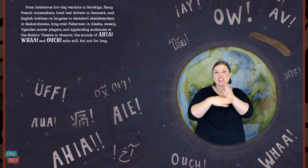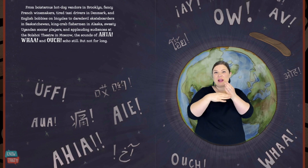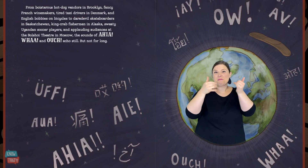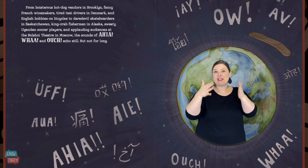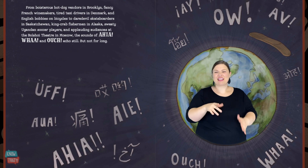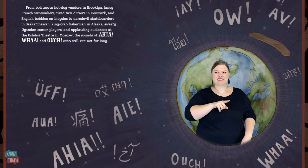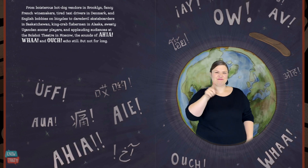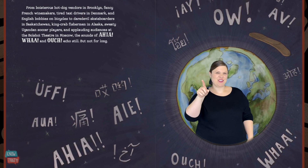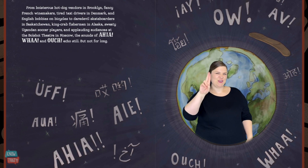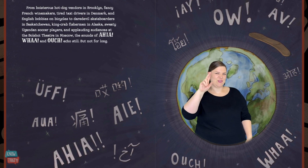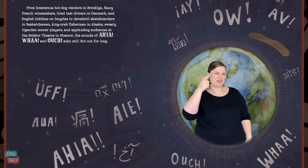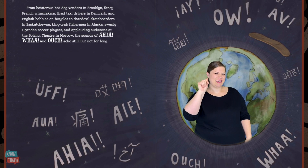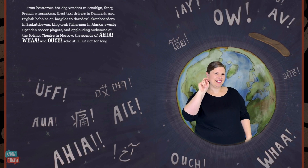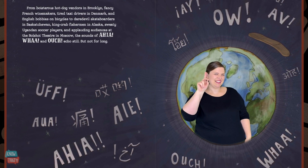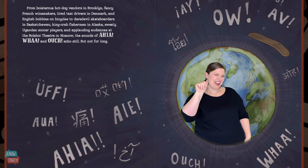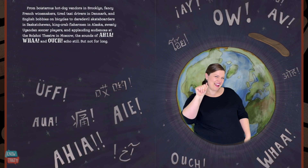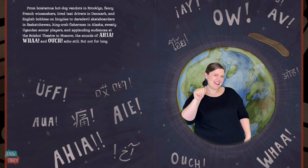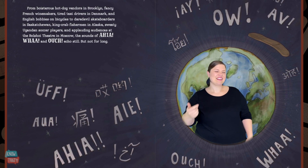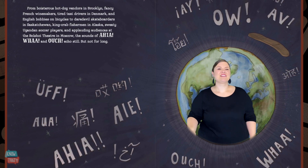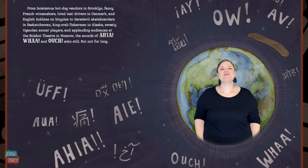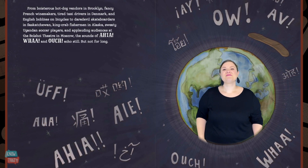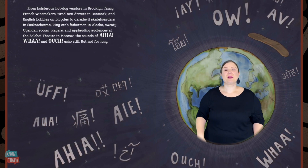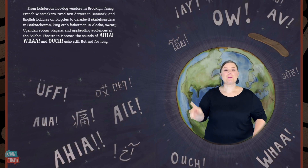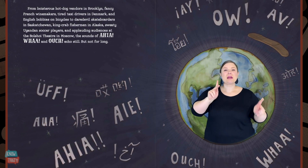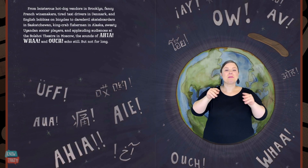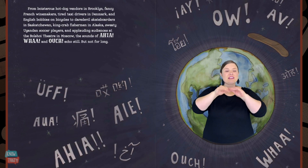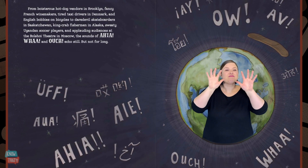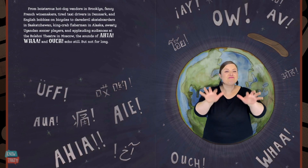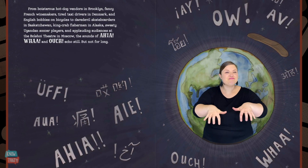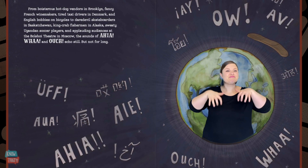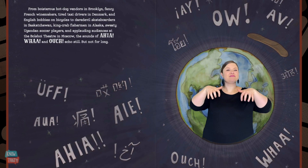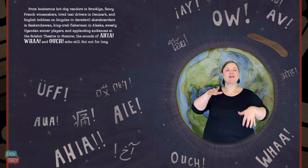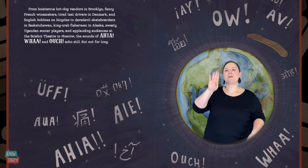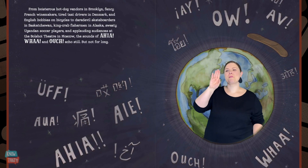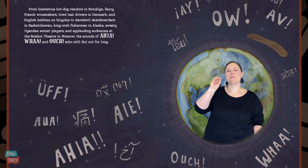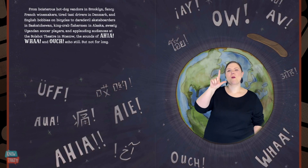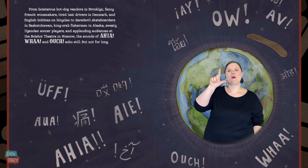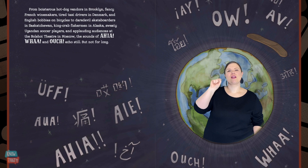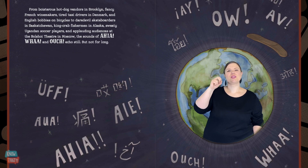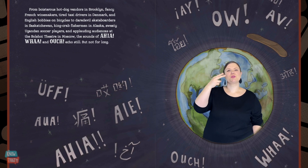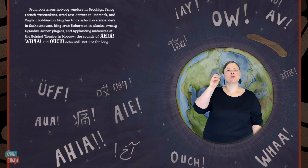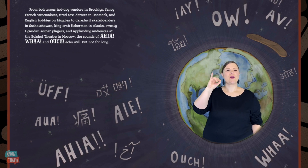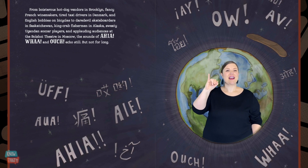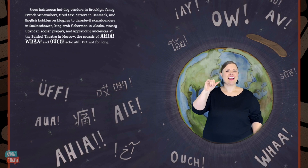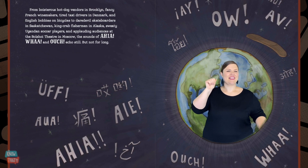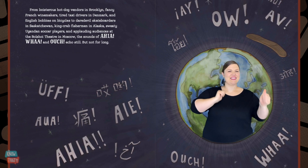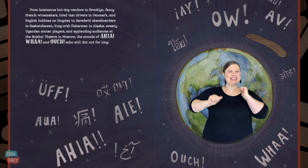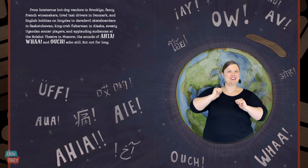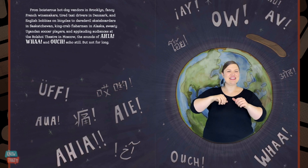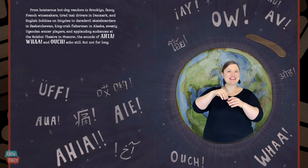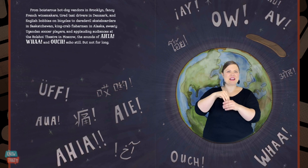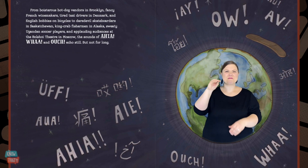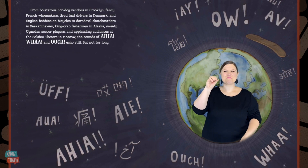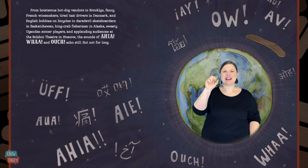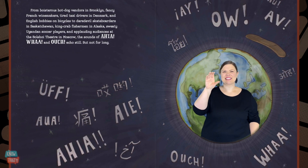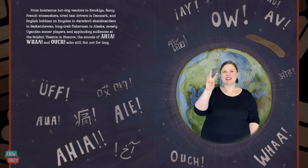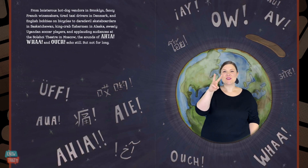soccer players, and applauding audiences at the Bolshoi Theater in